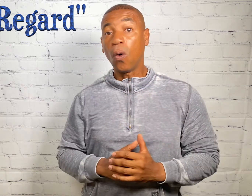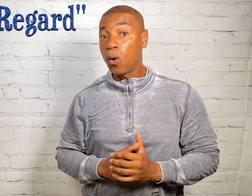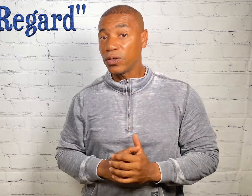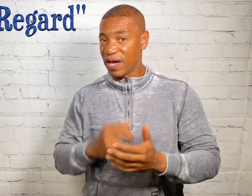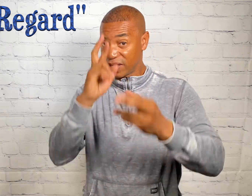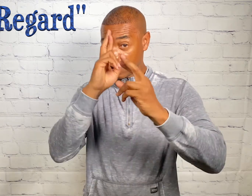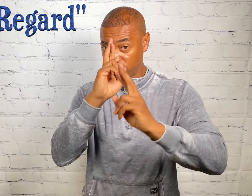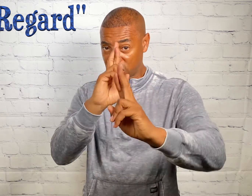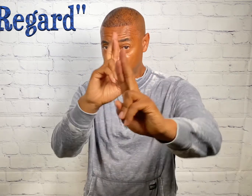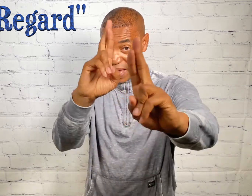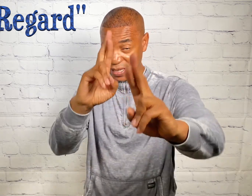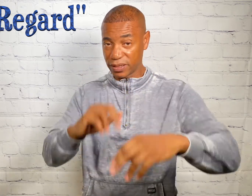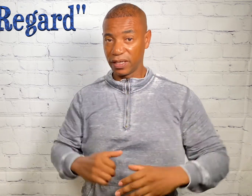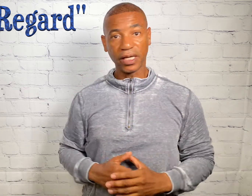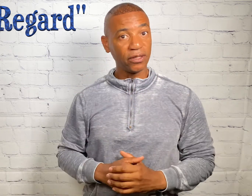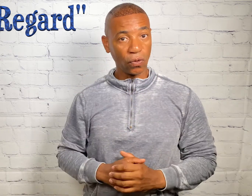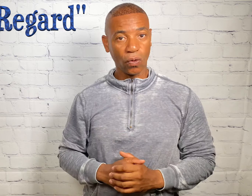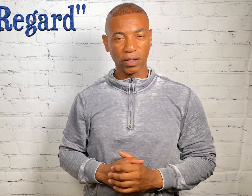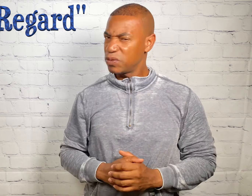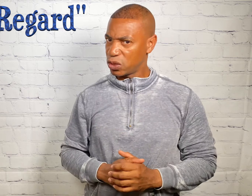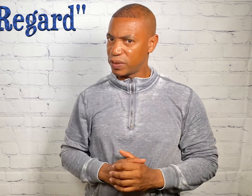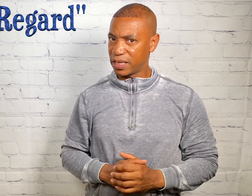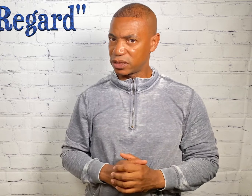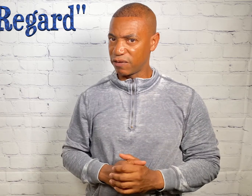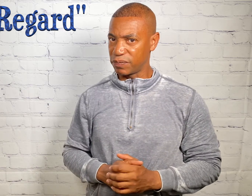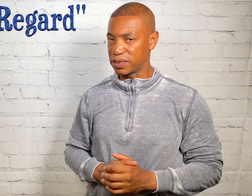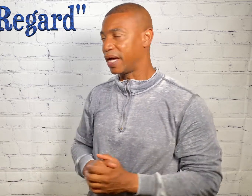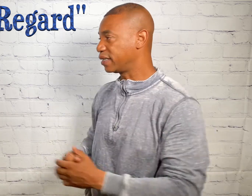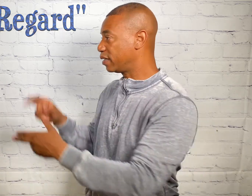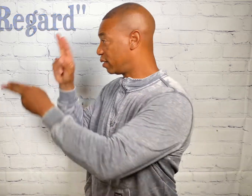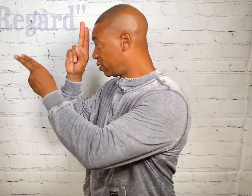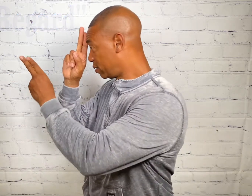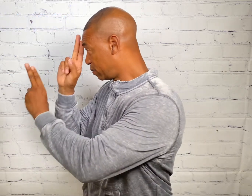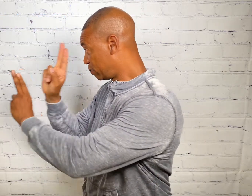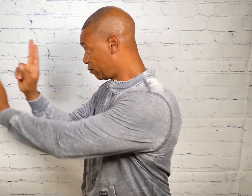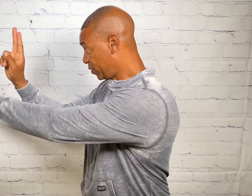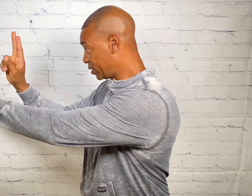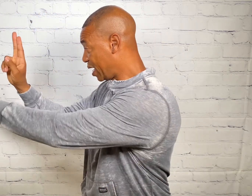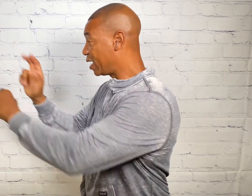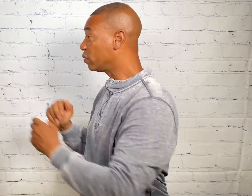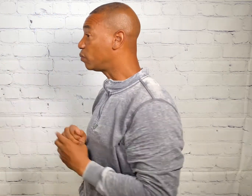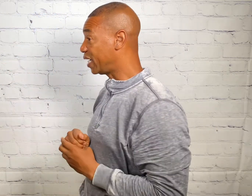or you have a lot of respect. Either or. Let me show you what that looks like from the side. That's honor with